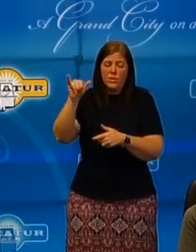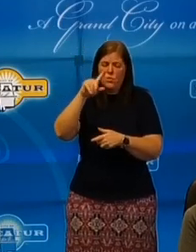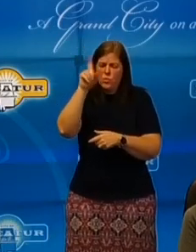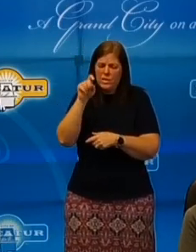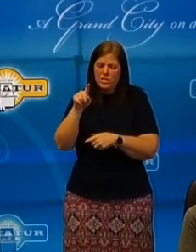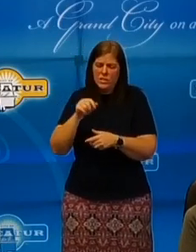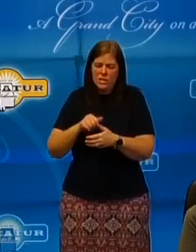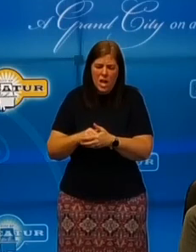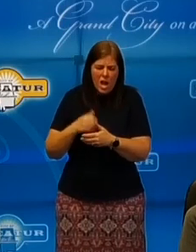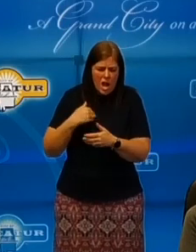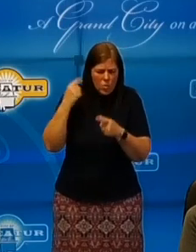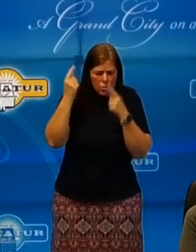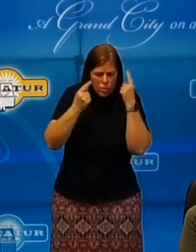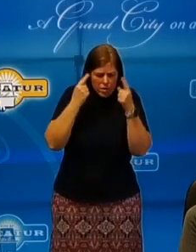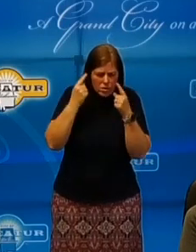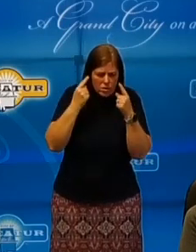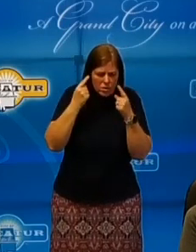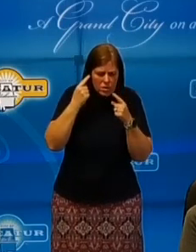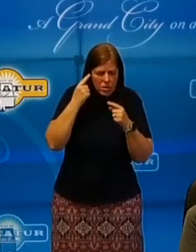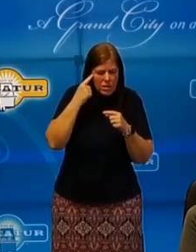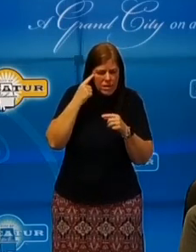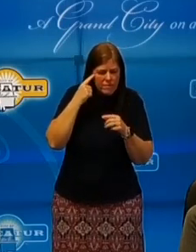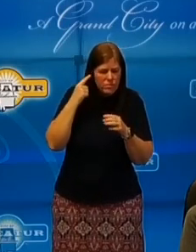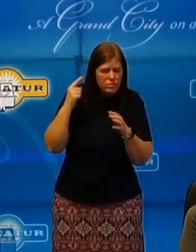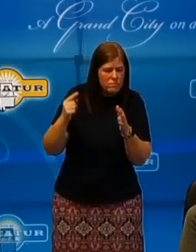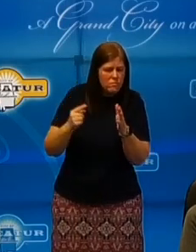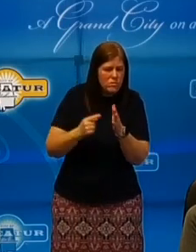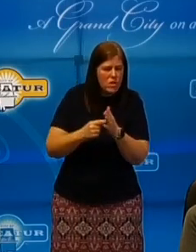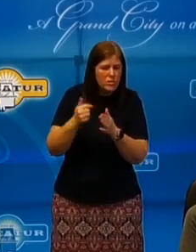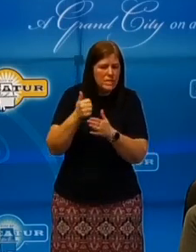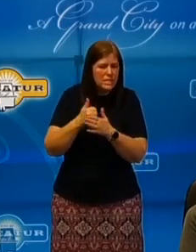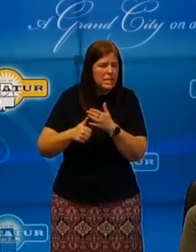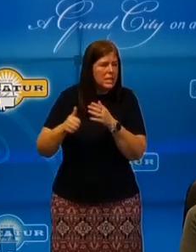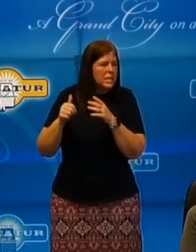guys have noticed any kind of trends with your positive cases. Are they